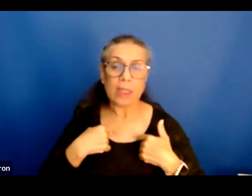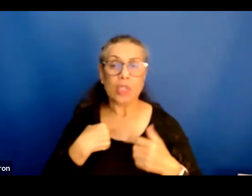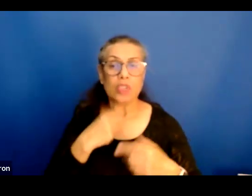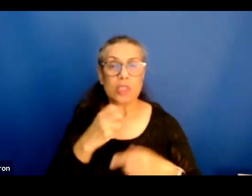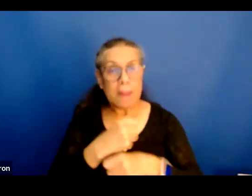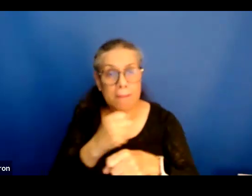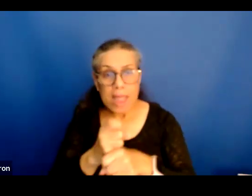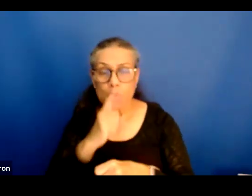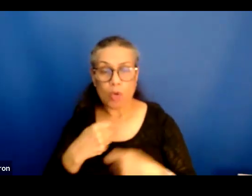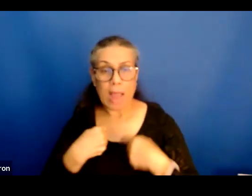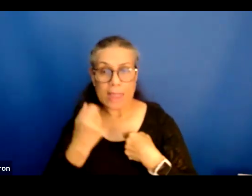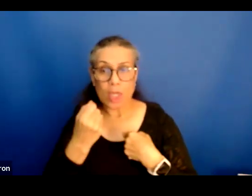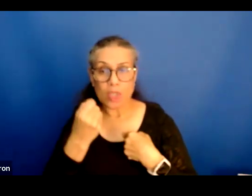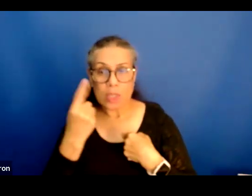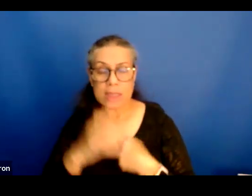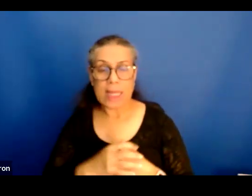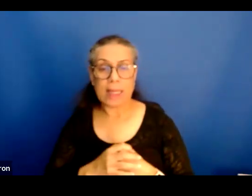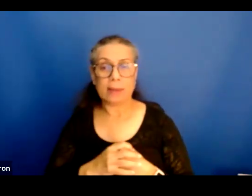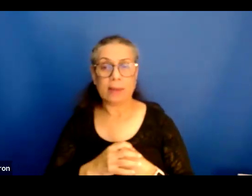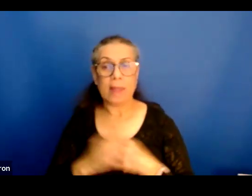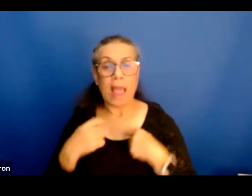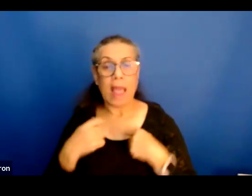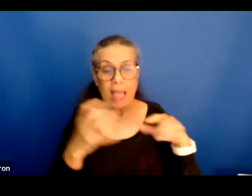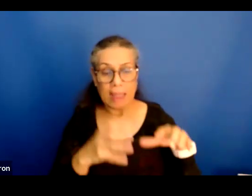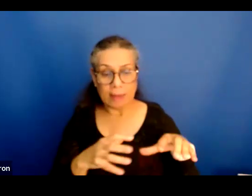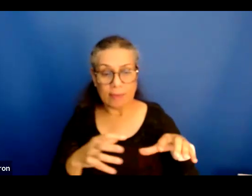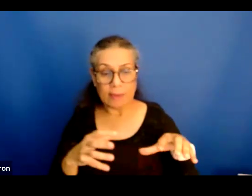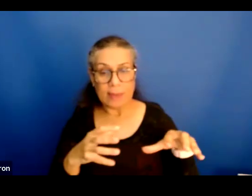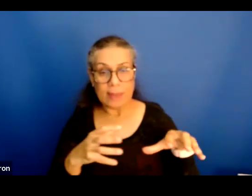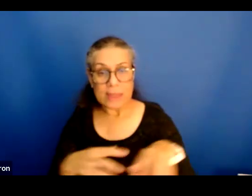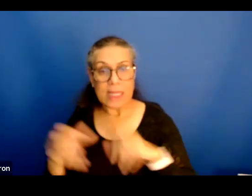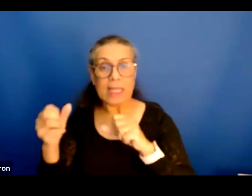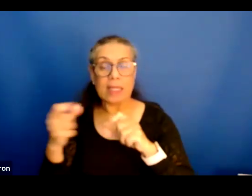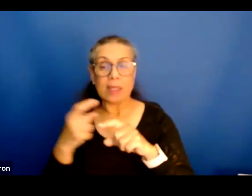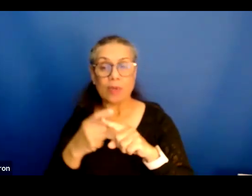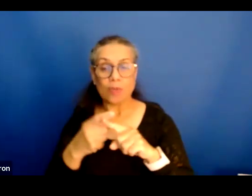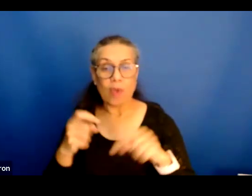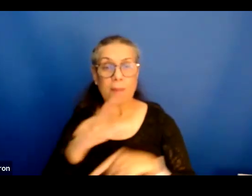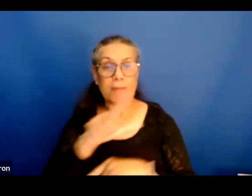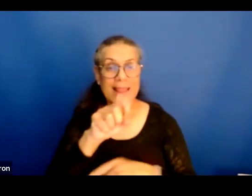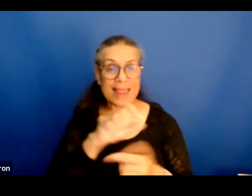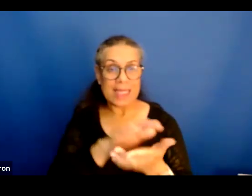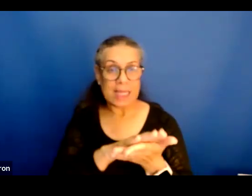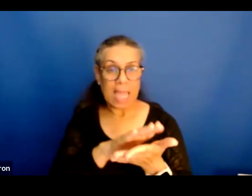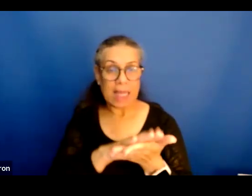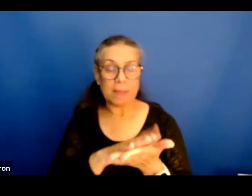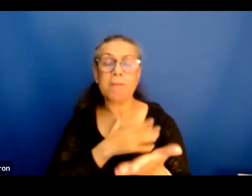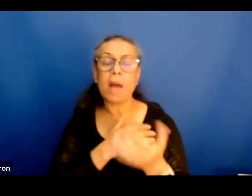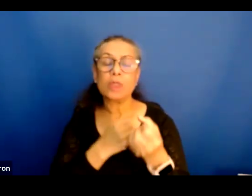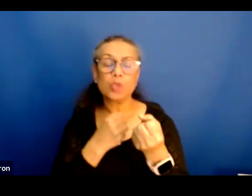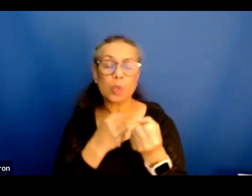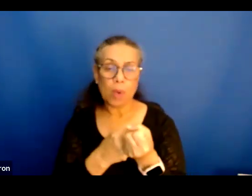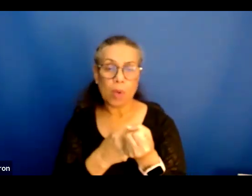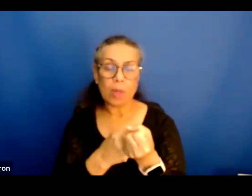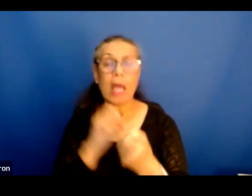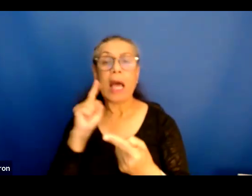I understood. I have taken with me from the Lee Academy my support, and until